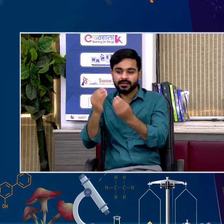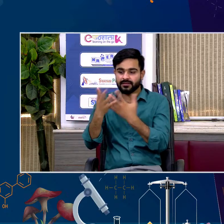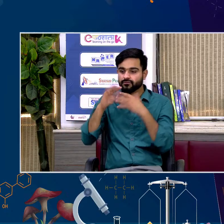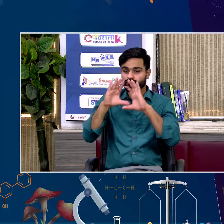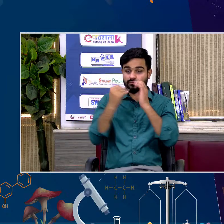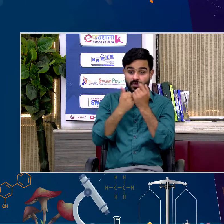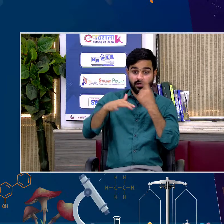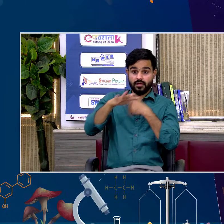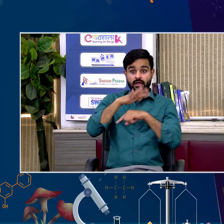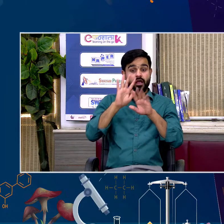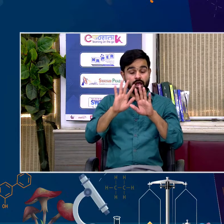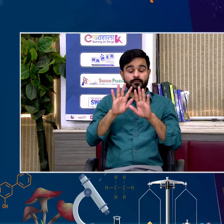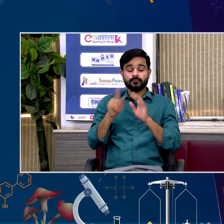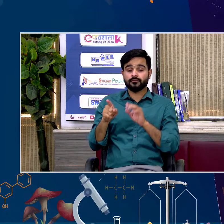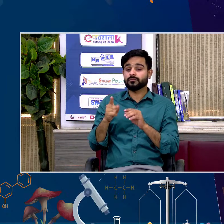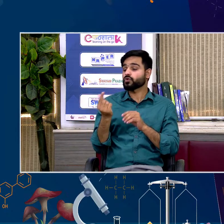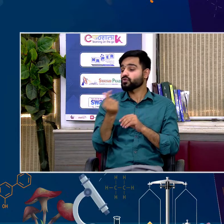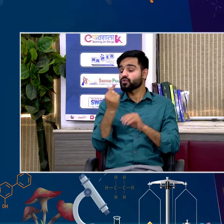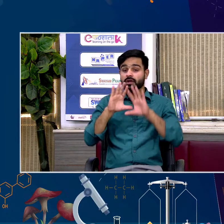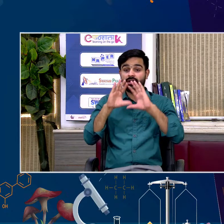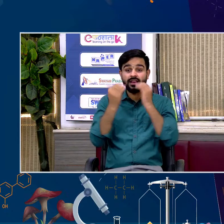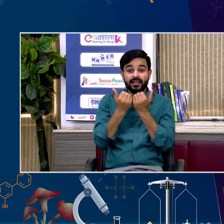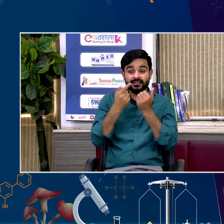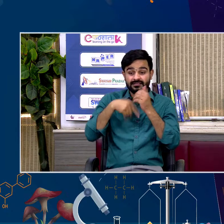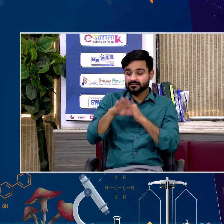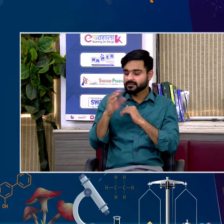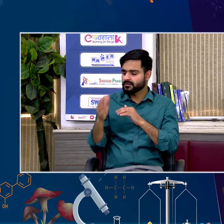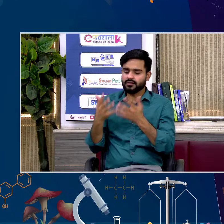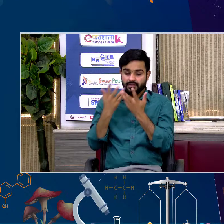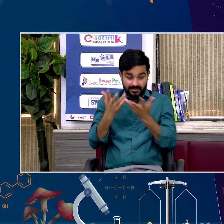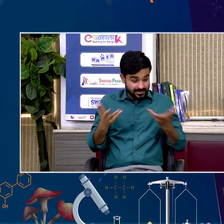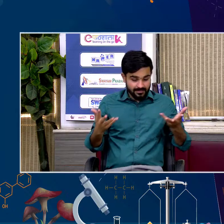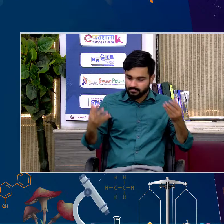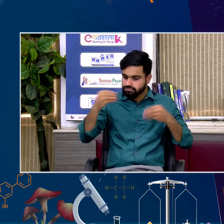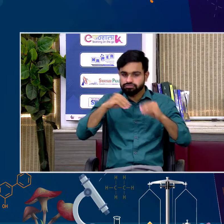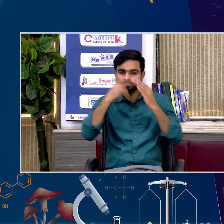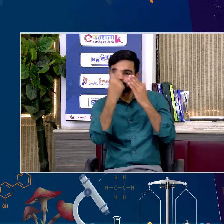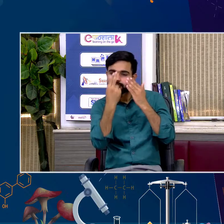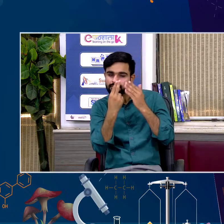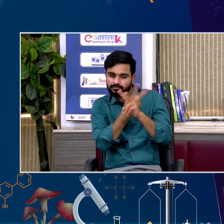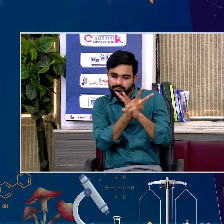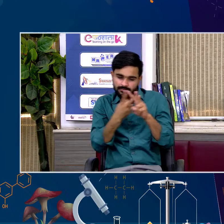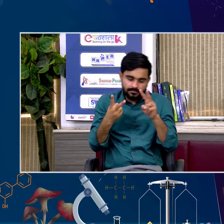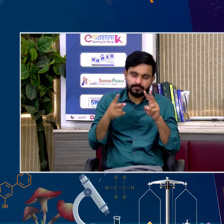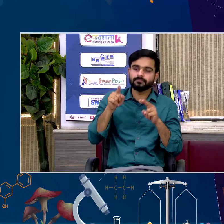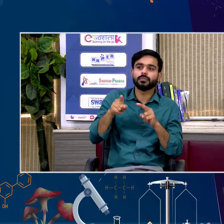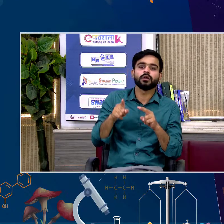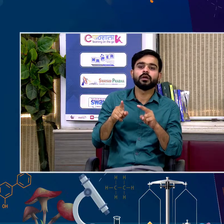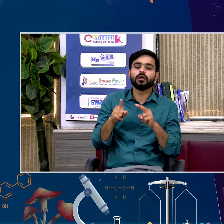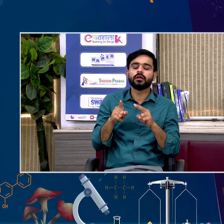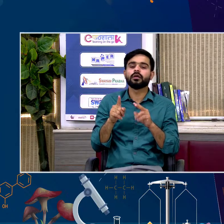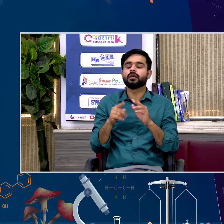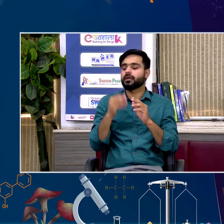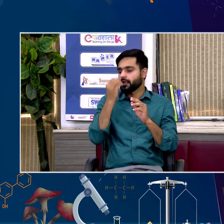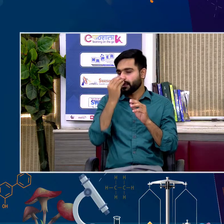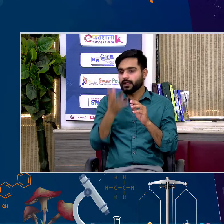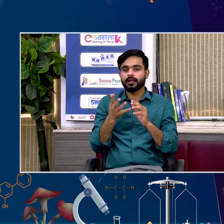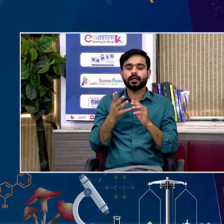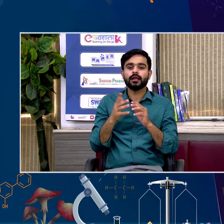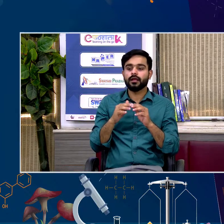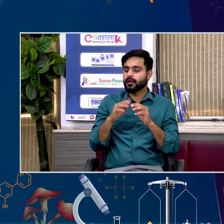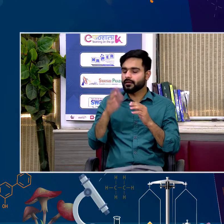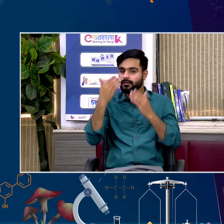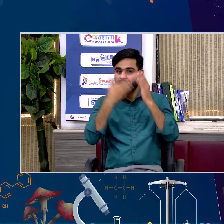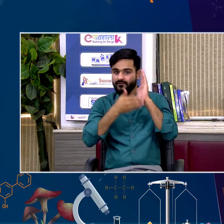class. So usually in the classroom, they put up those things, the artworks of children that could be put on the